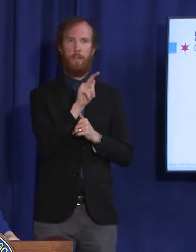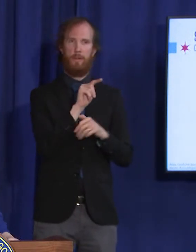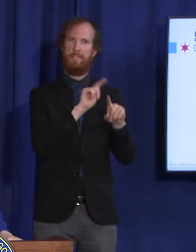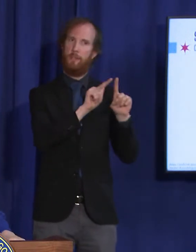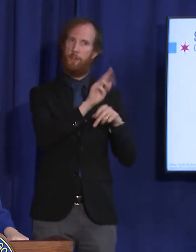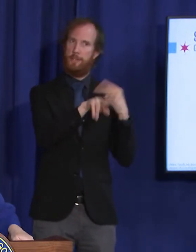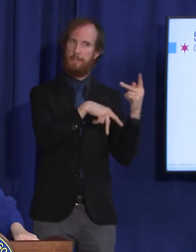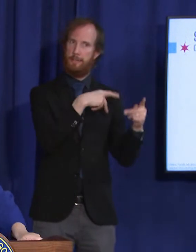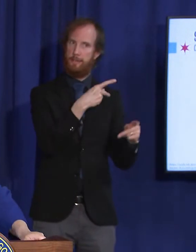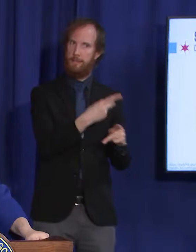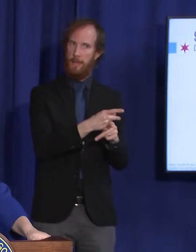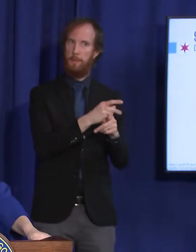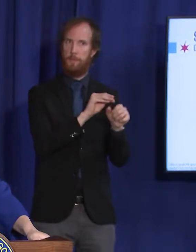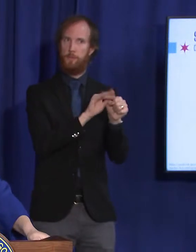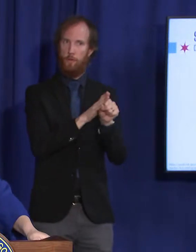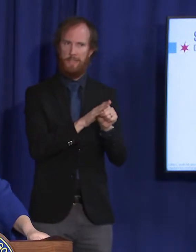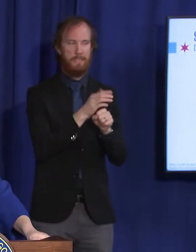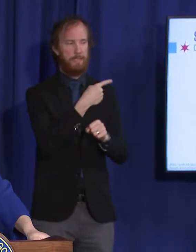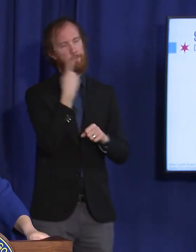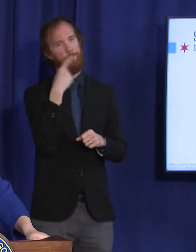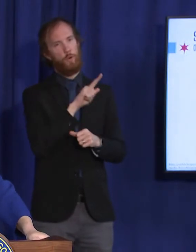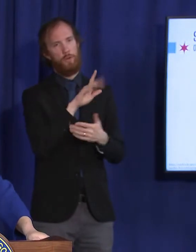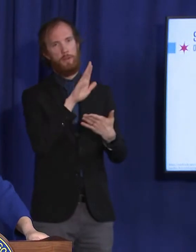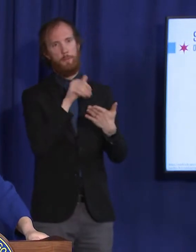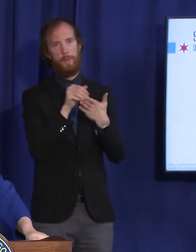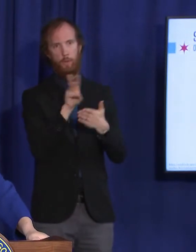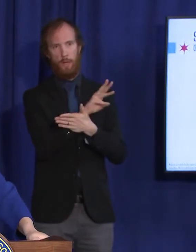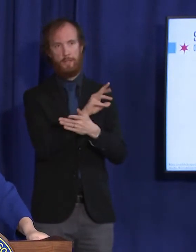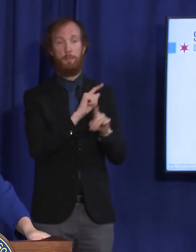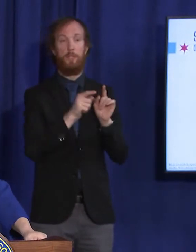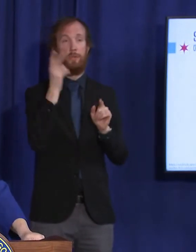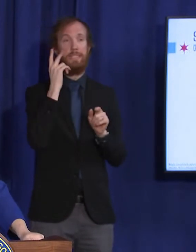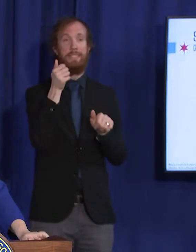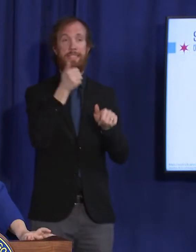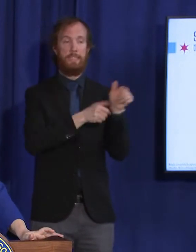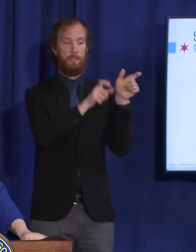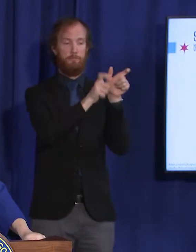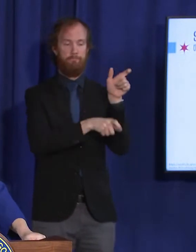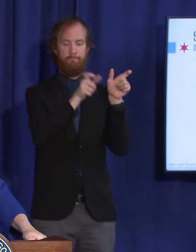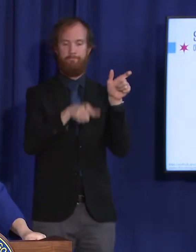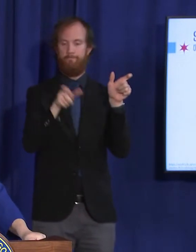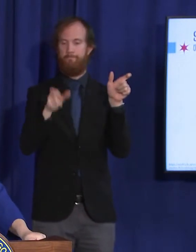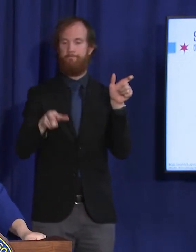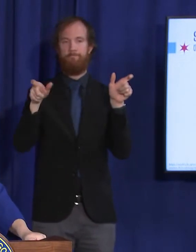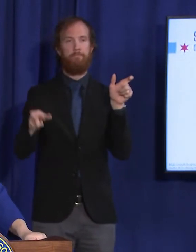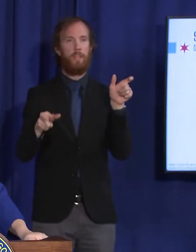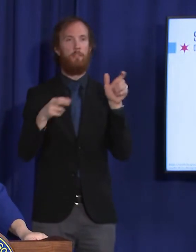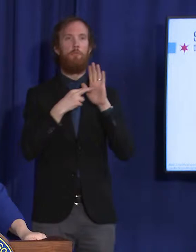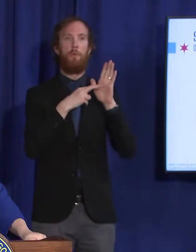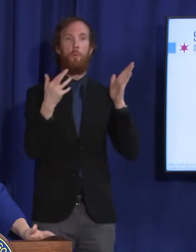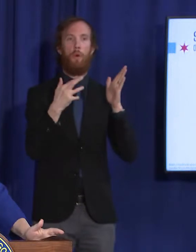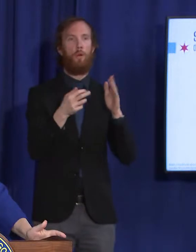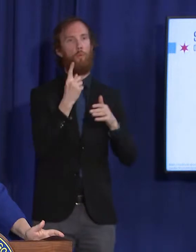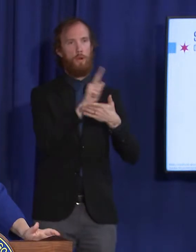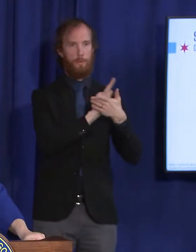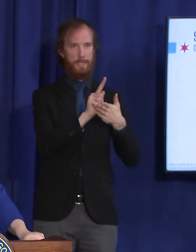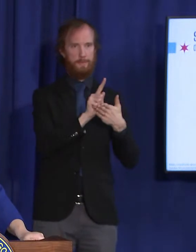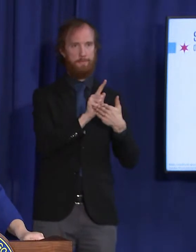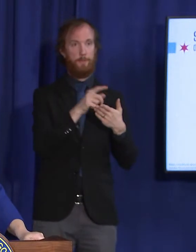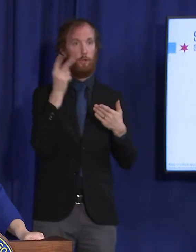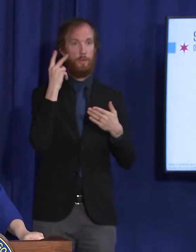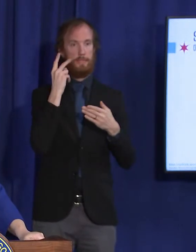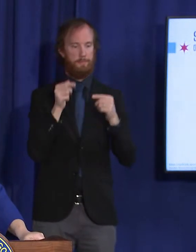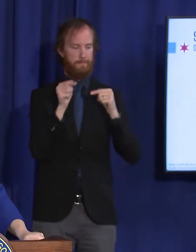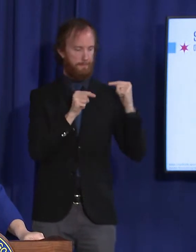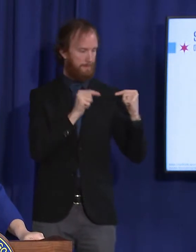it reflects what we're seeing in Chicago as well. Each of these vertical lines is a week. And so you can see if you go back 10 weeks